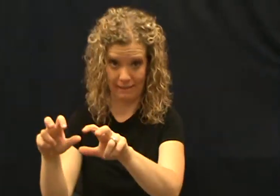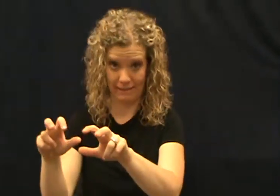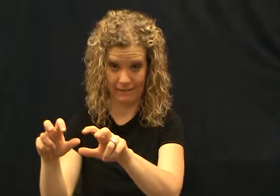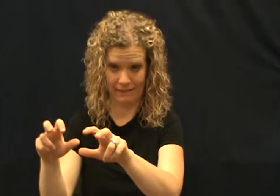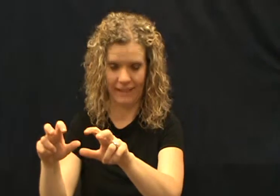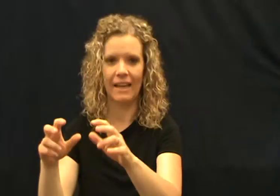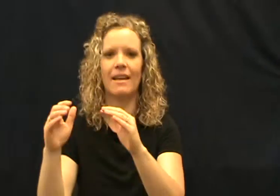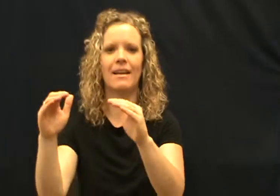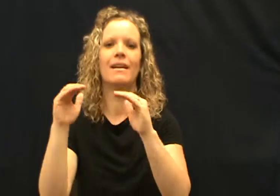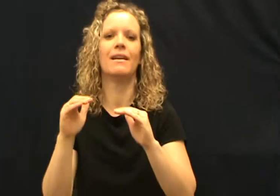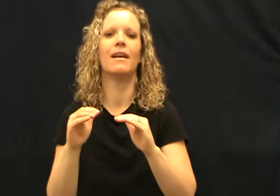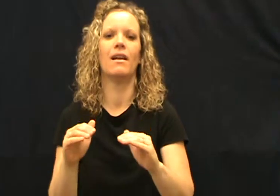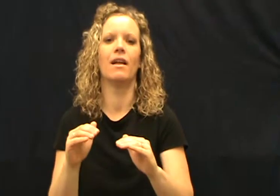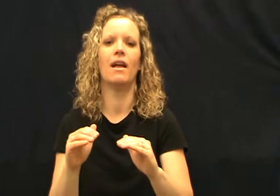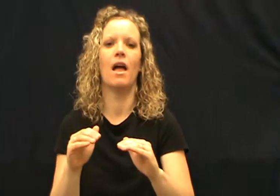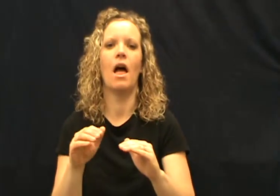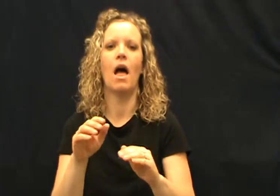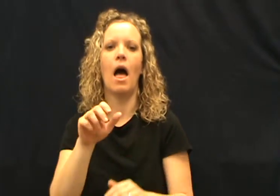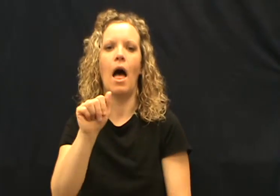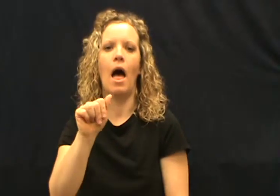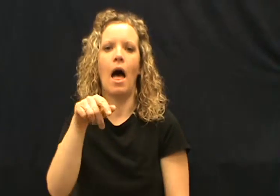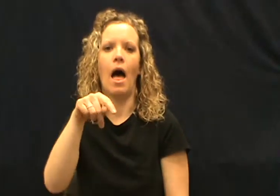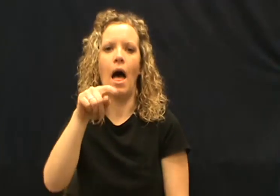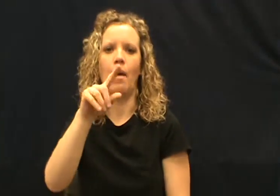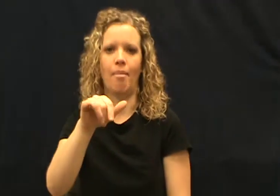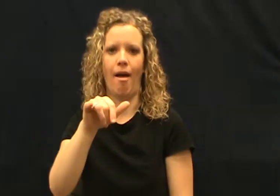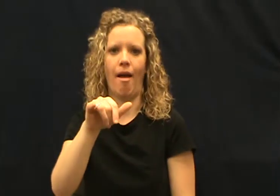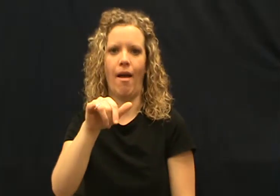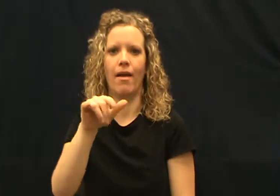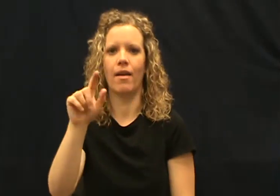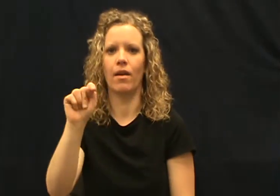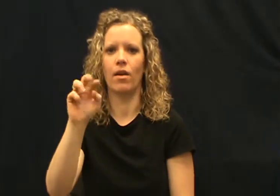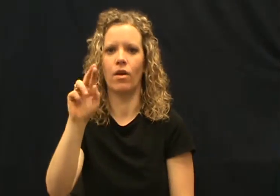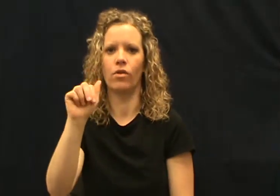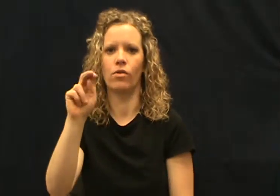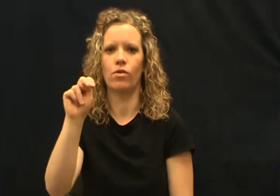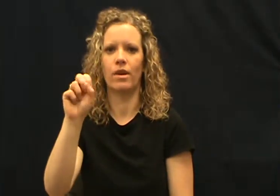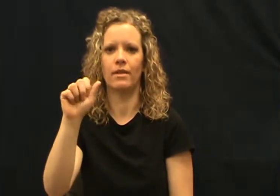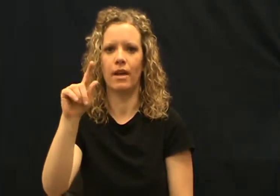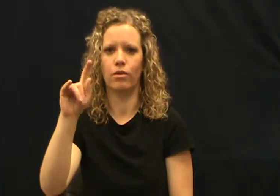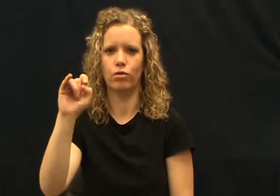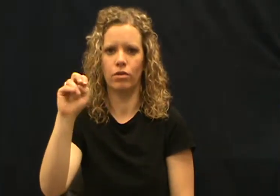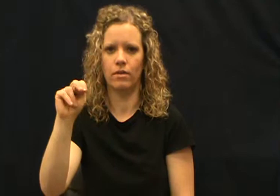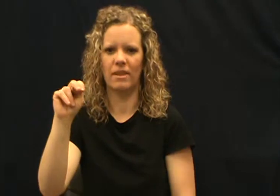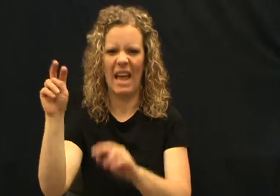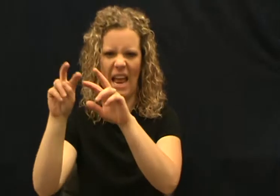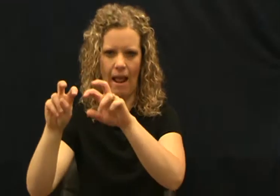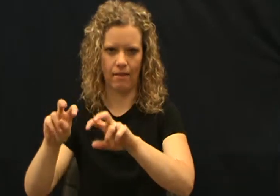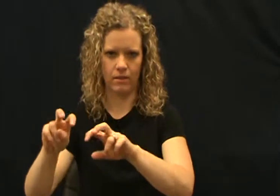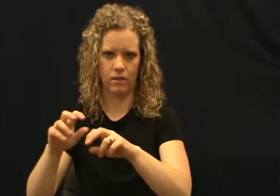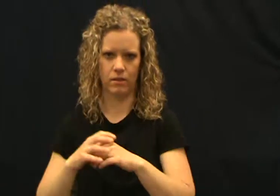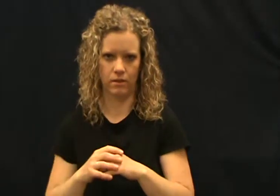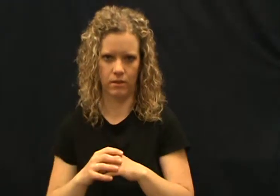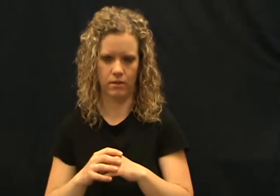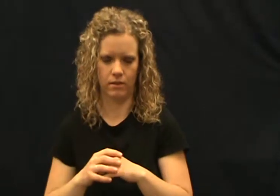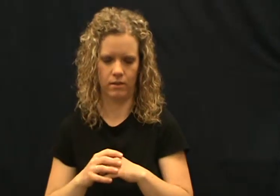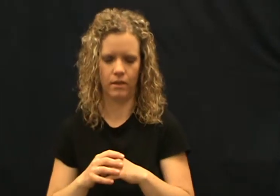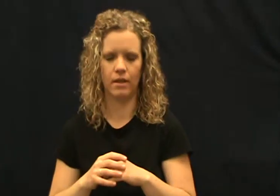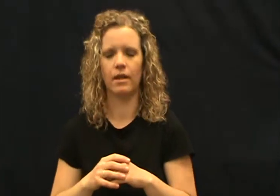applied transaction analysis to these transactions. So again, we're going to use this